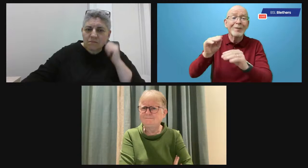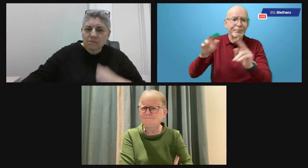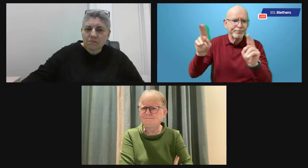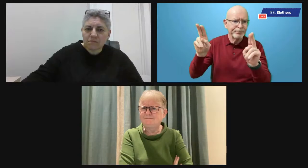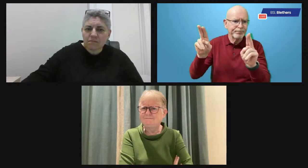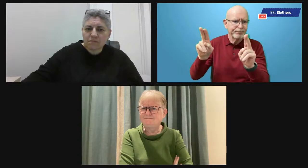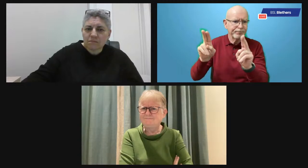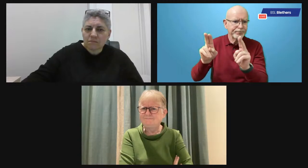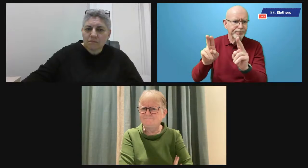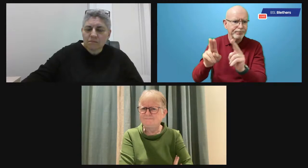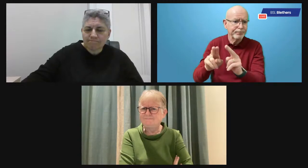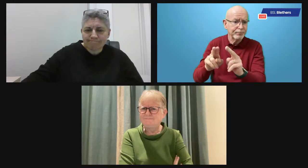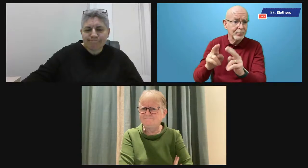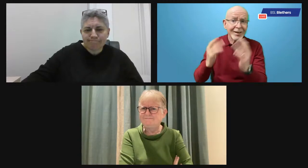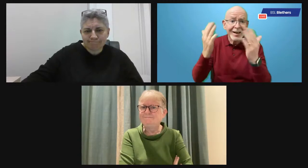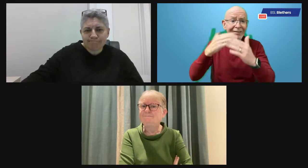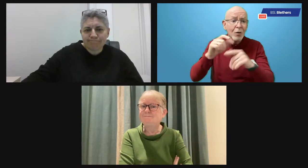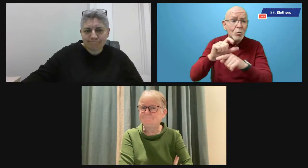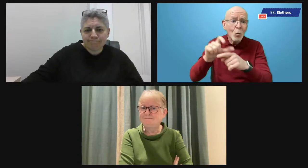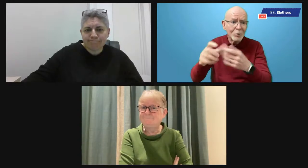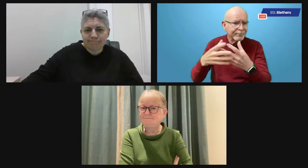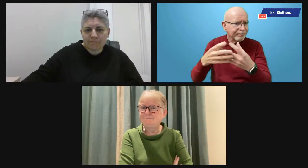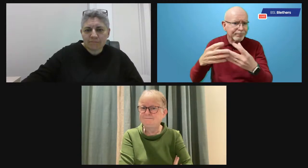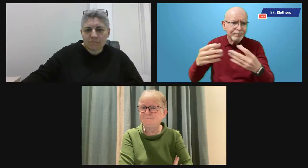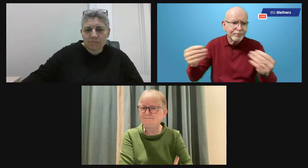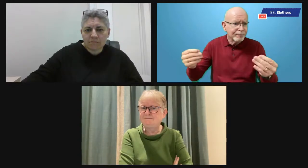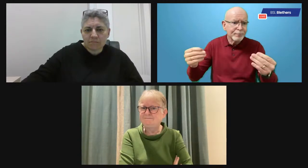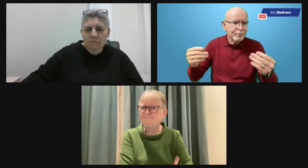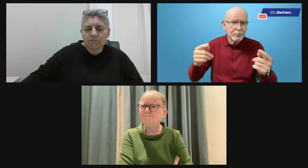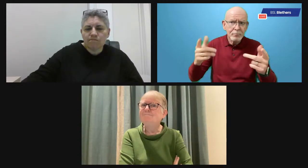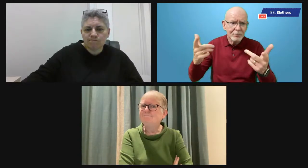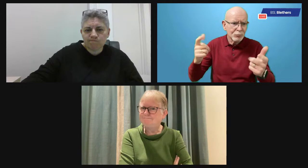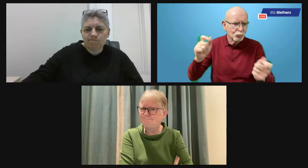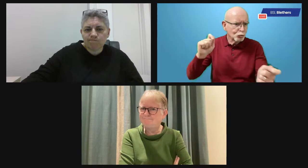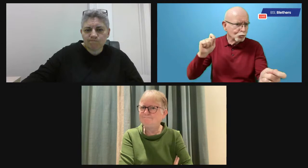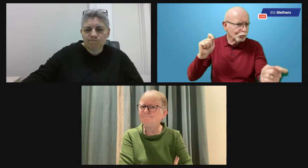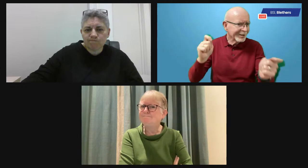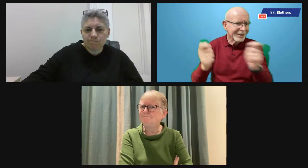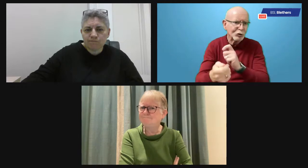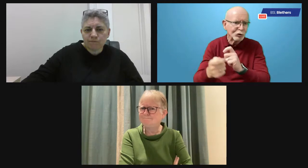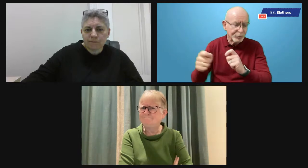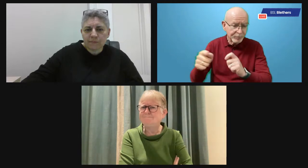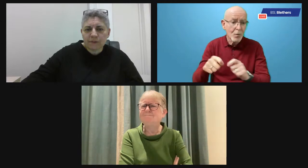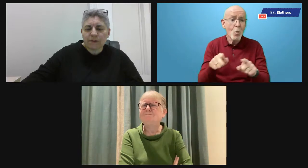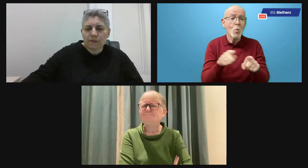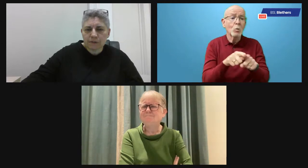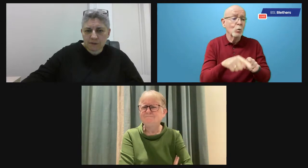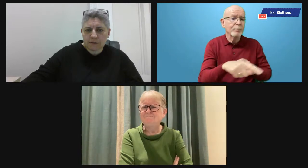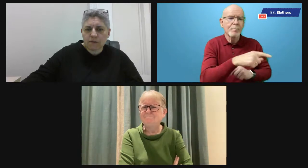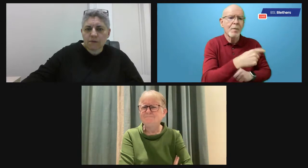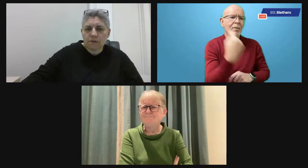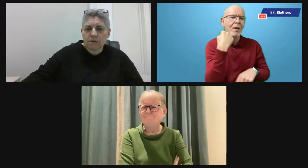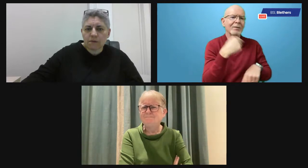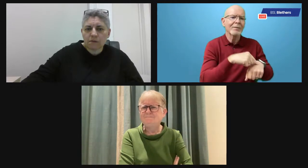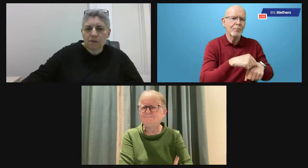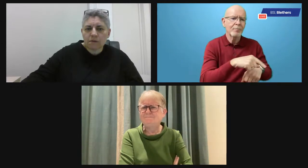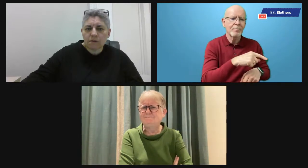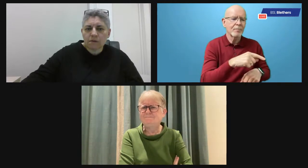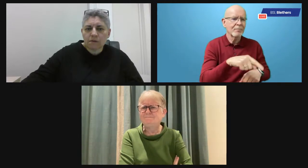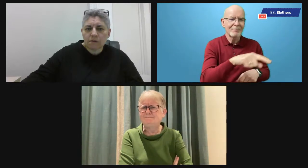different, because what we're finding is a lot of evening courses are disappearing. The